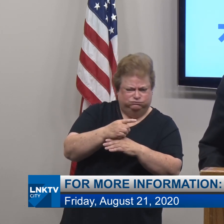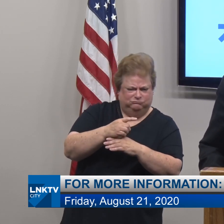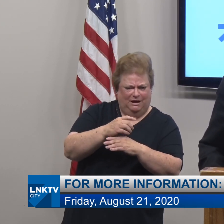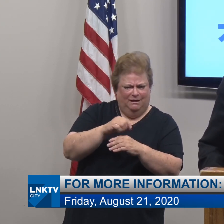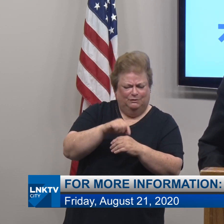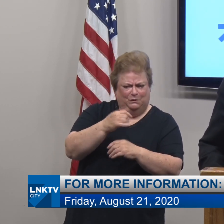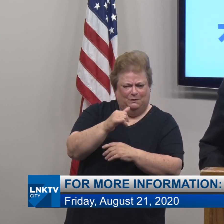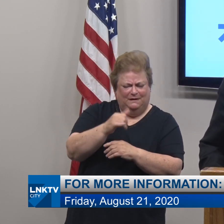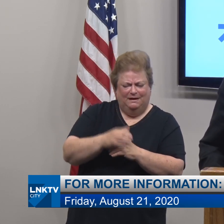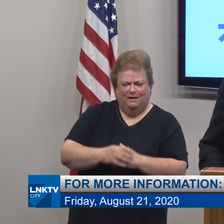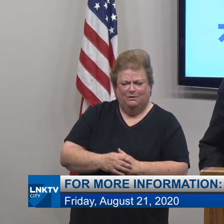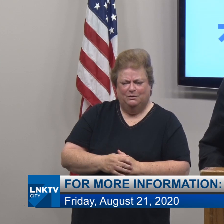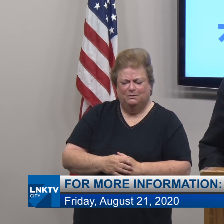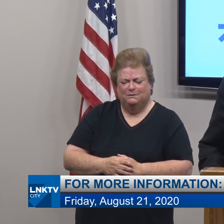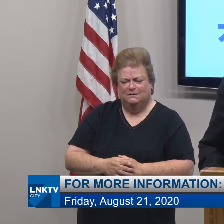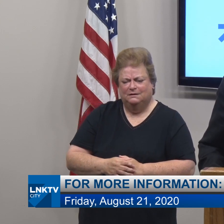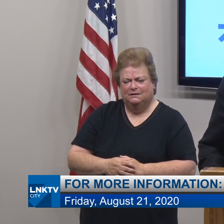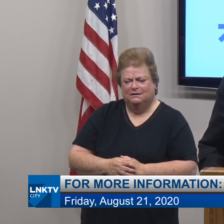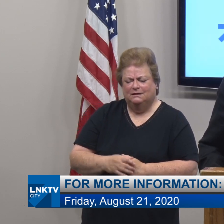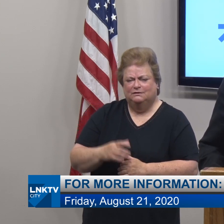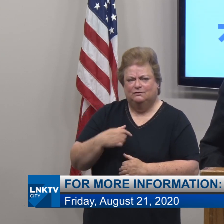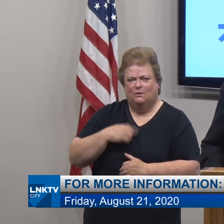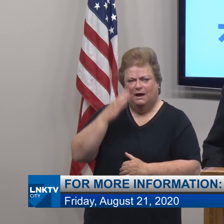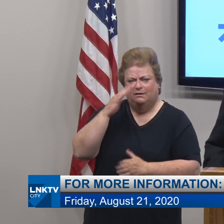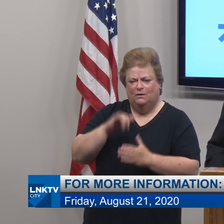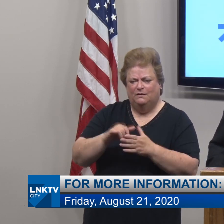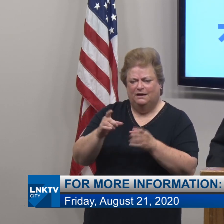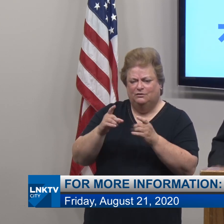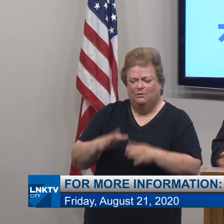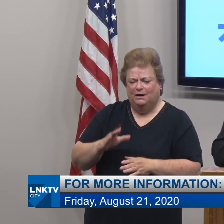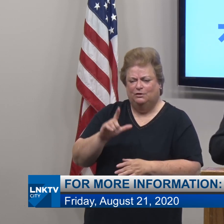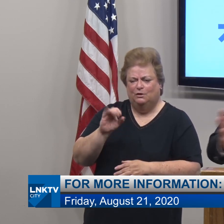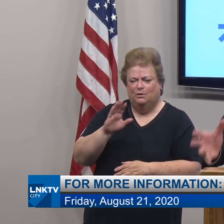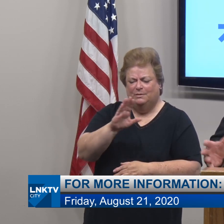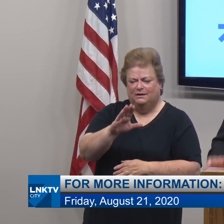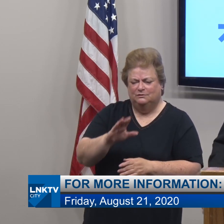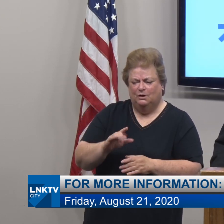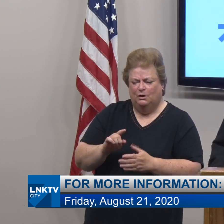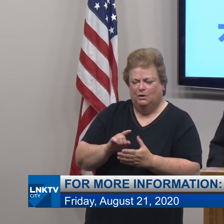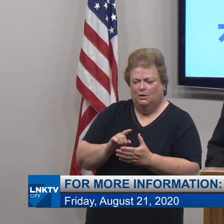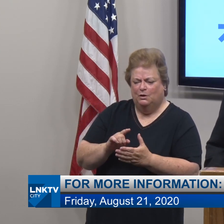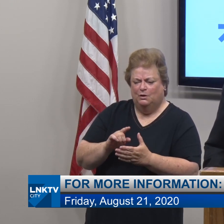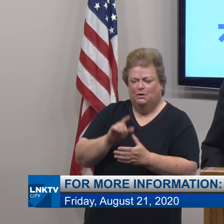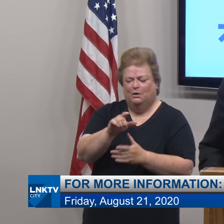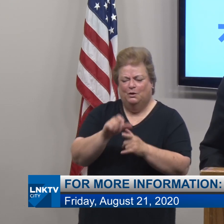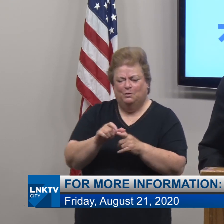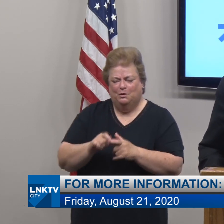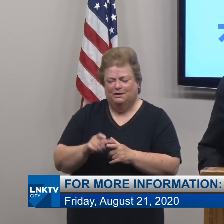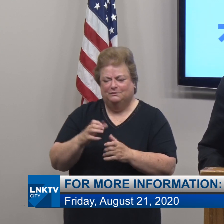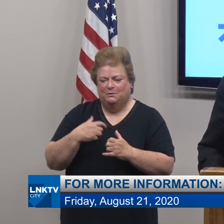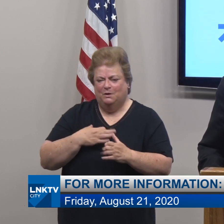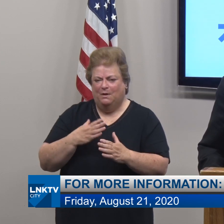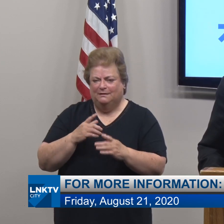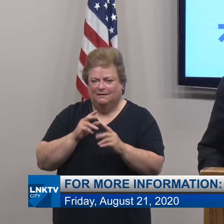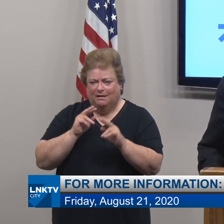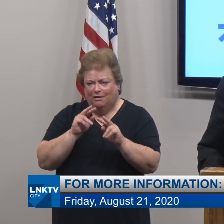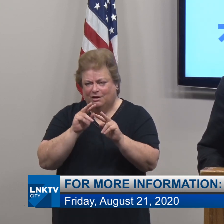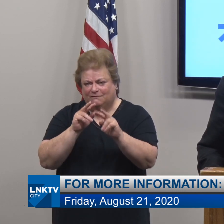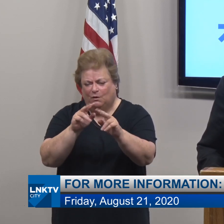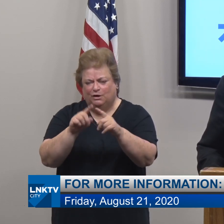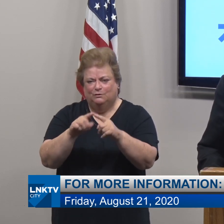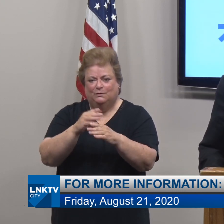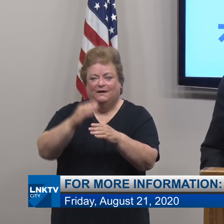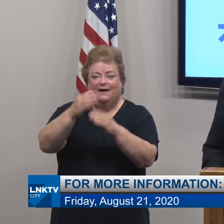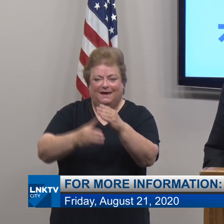and then in Director Lopez's words, at the end of the pandemic, which, we all are welcoming when that